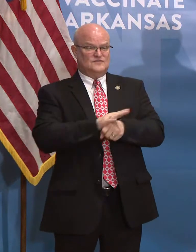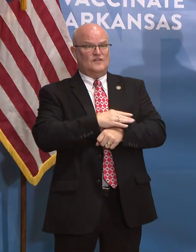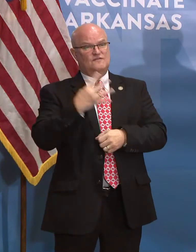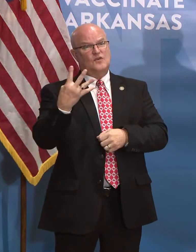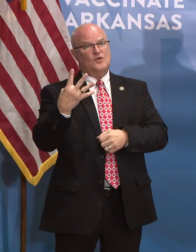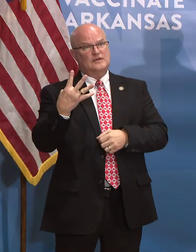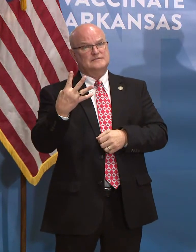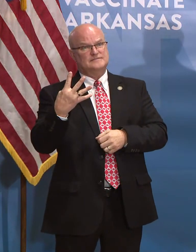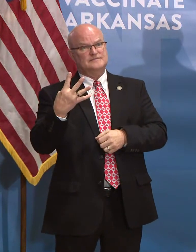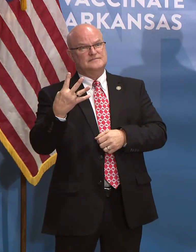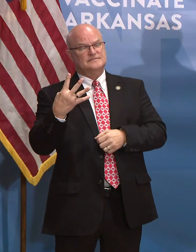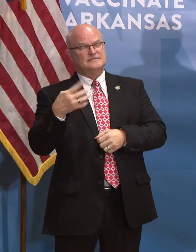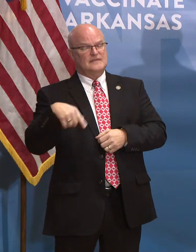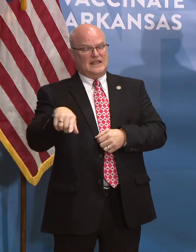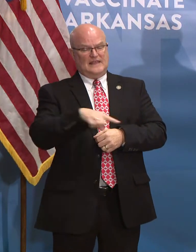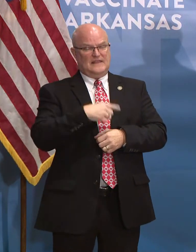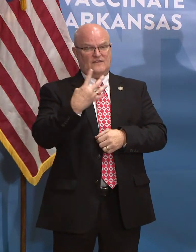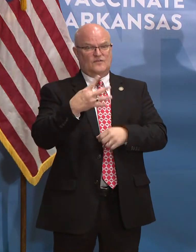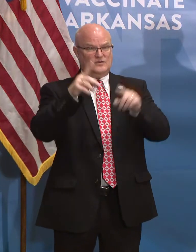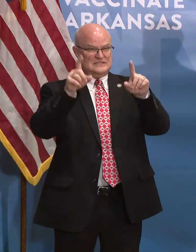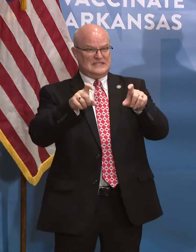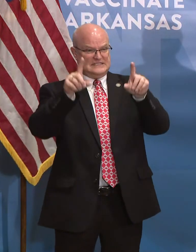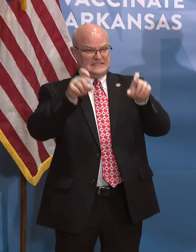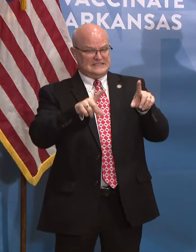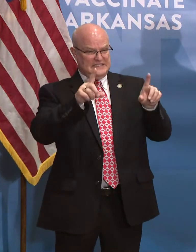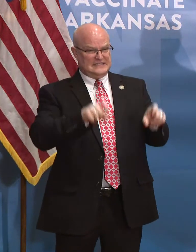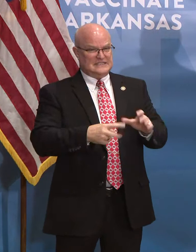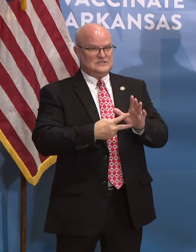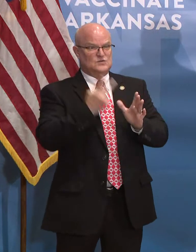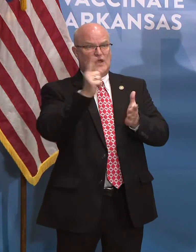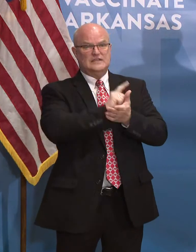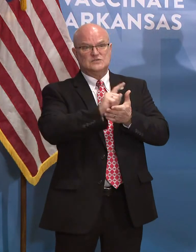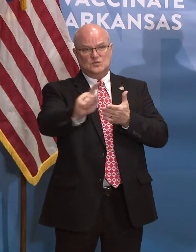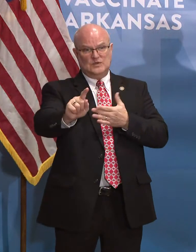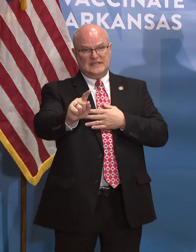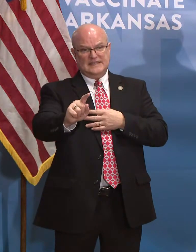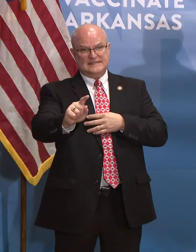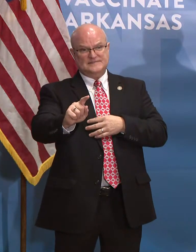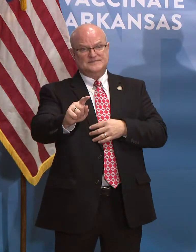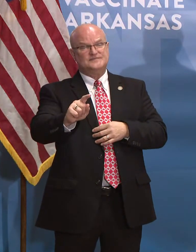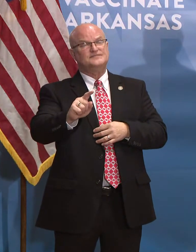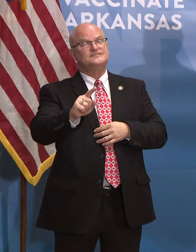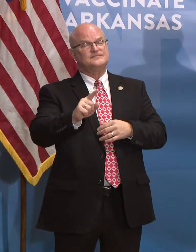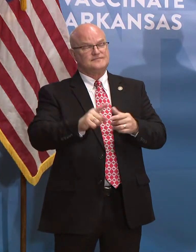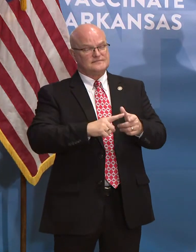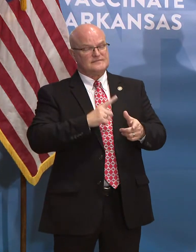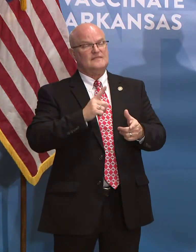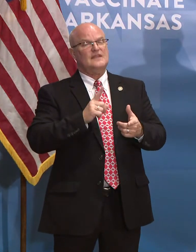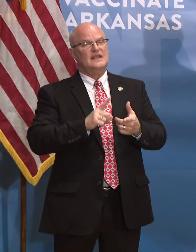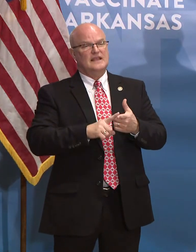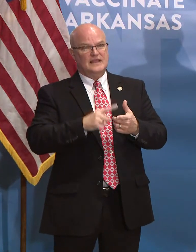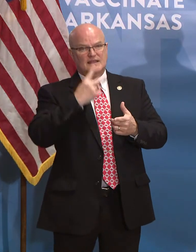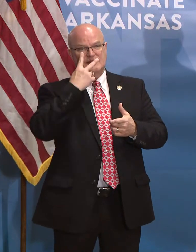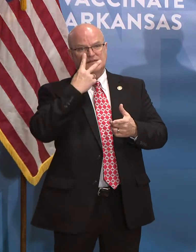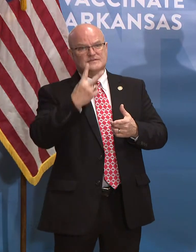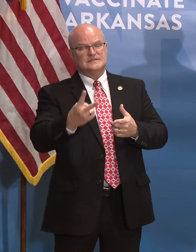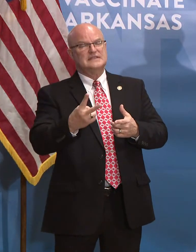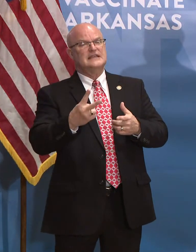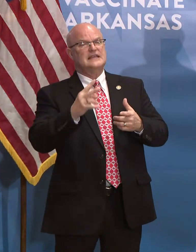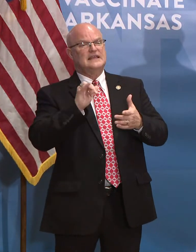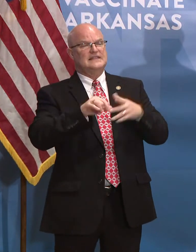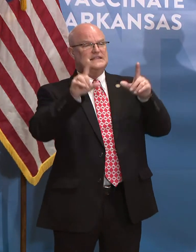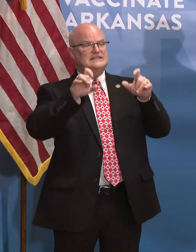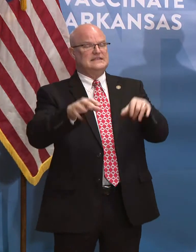4 and they are tested twice a week, then you can see how